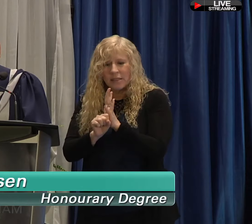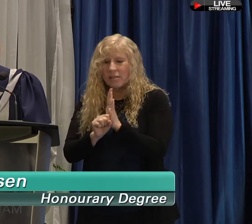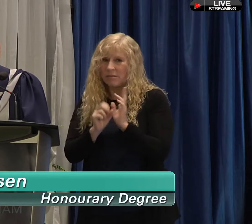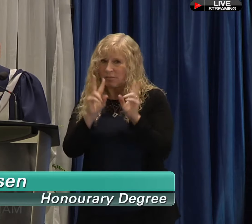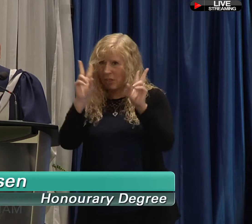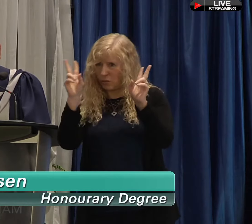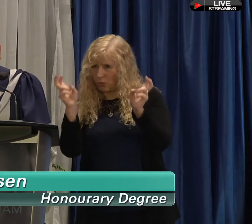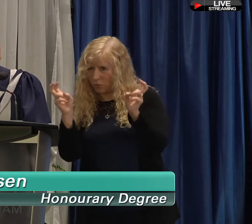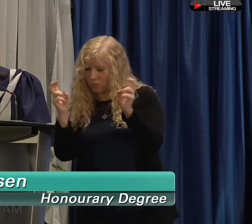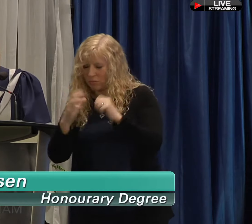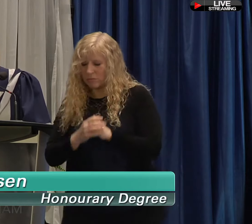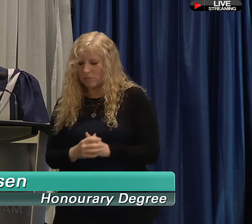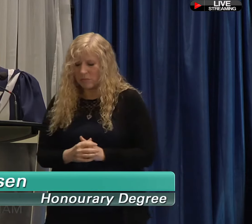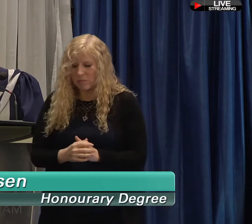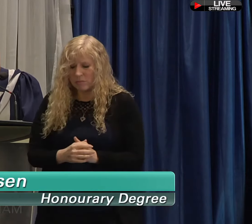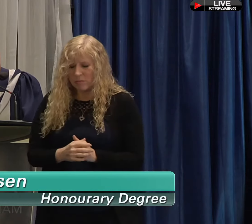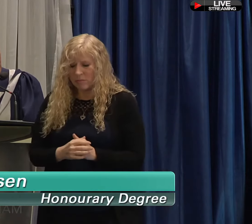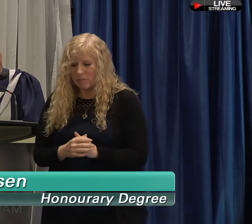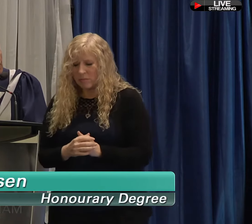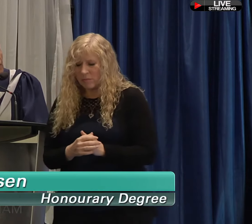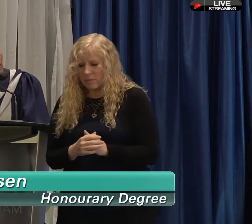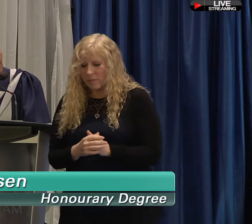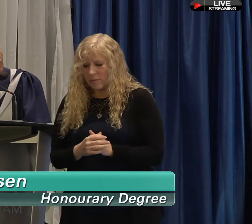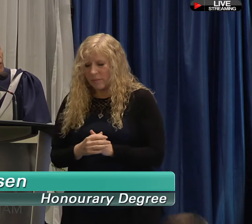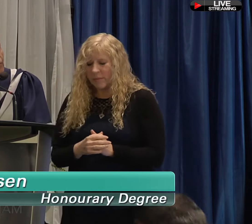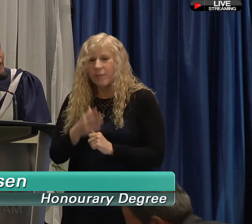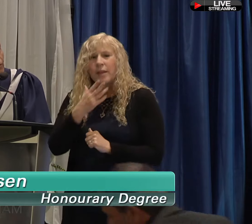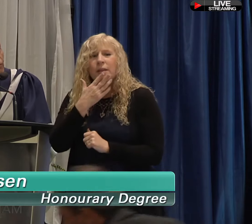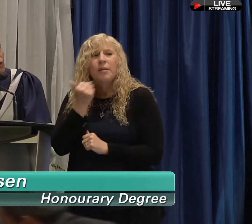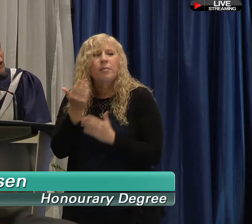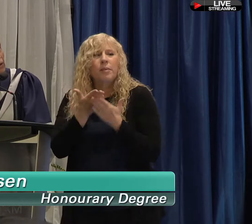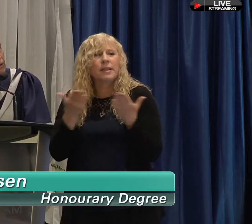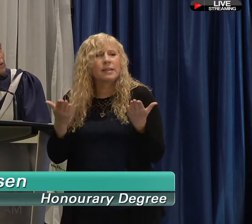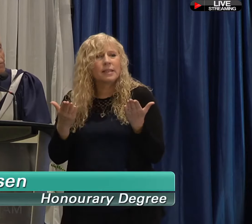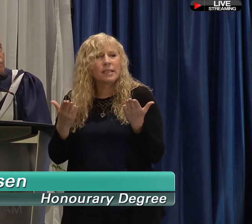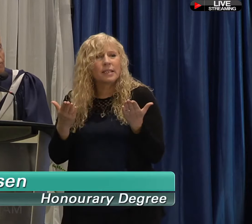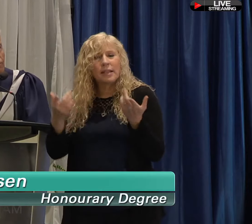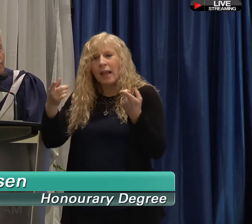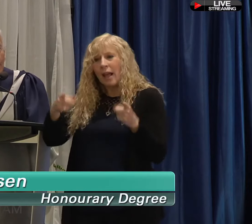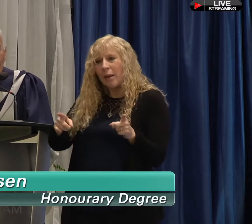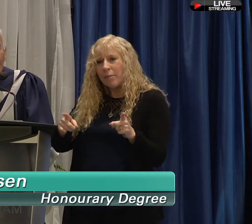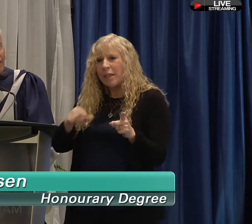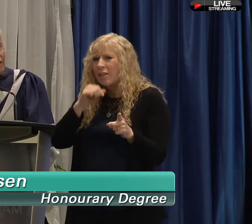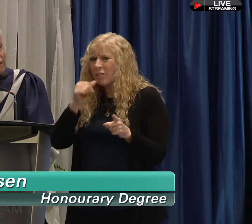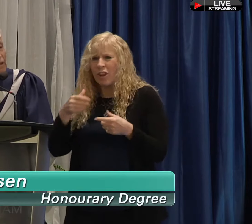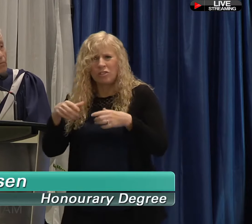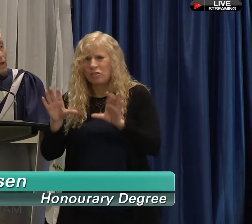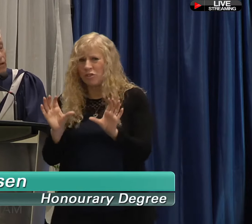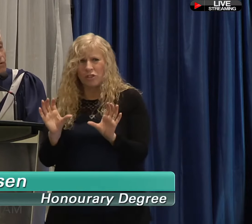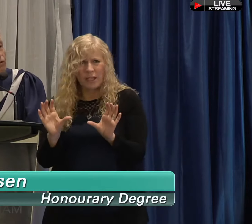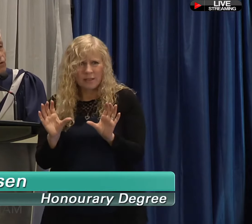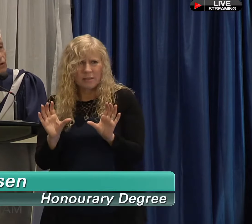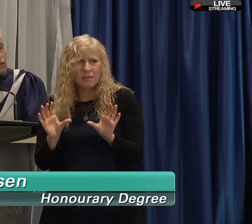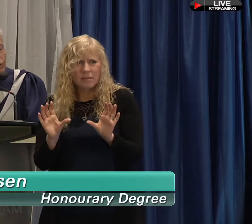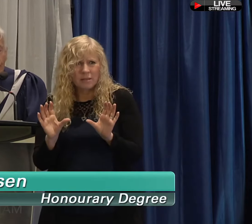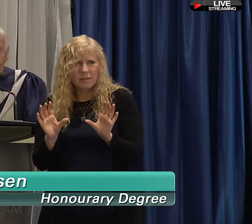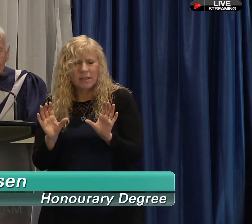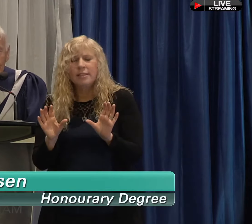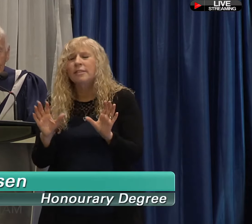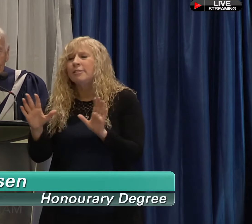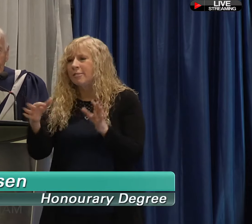quote, "Destiny is not a matter of chance. It is a matter of